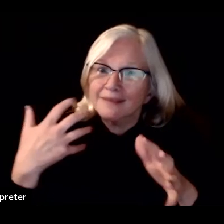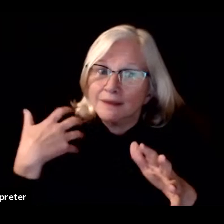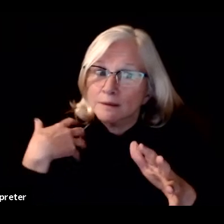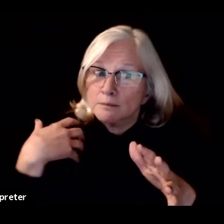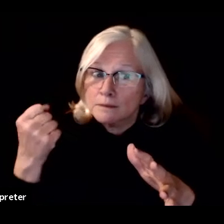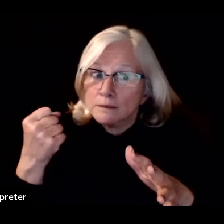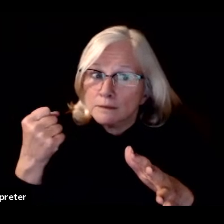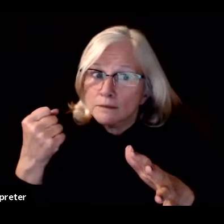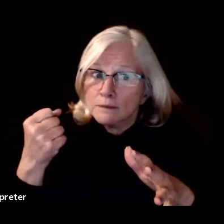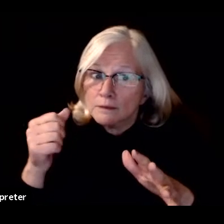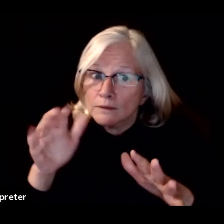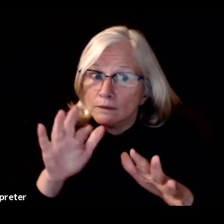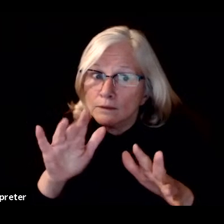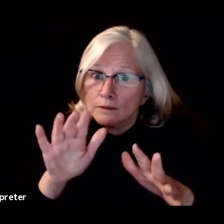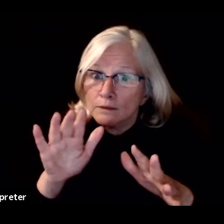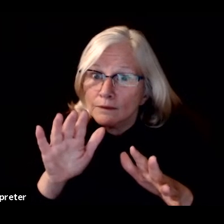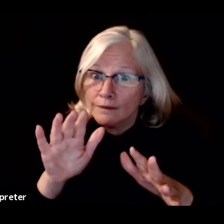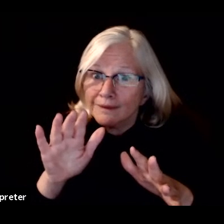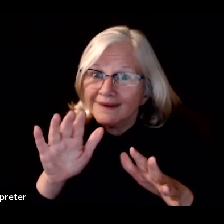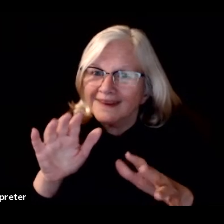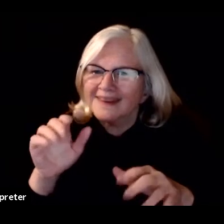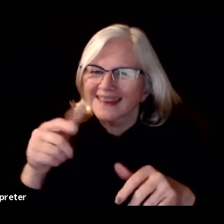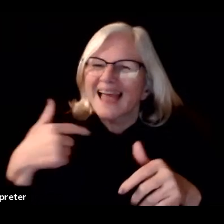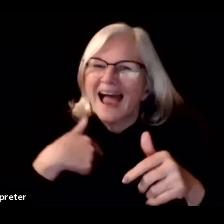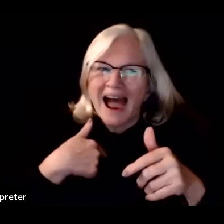Thank you, Chris. You're right. I was on mute.